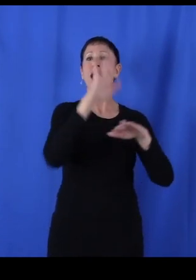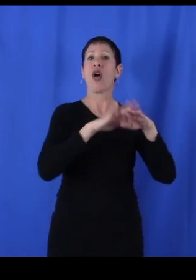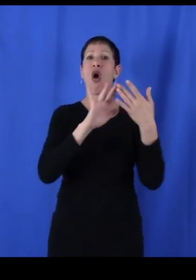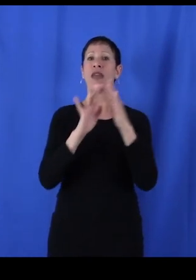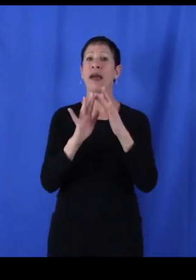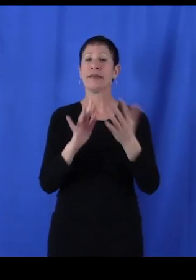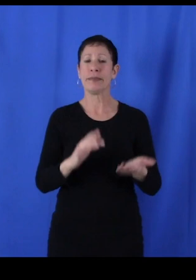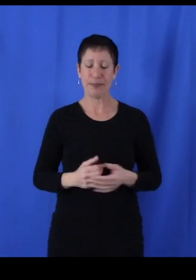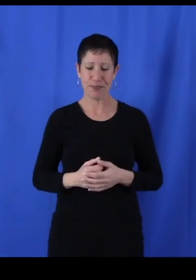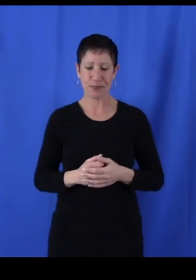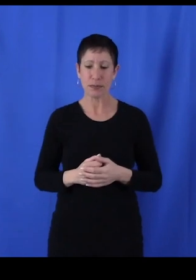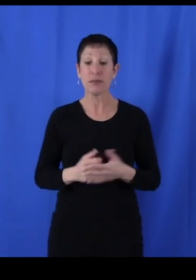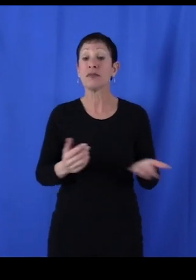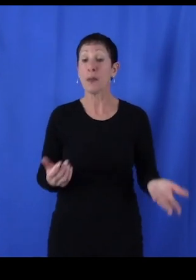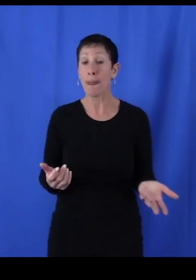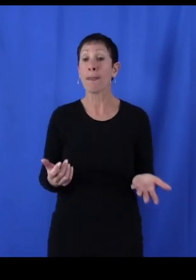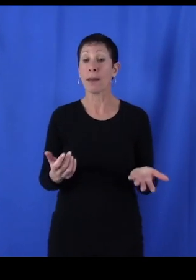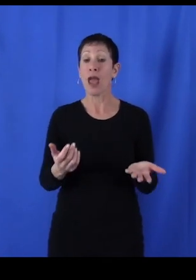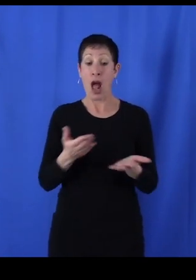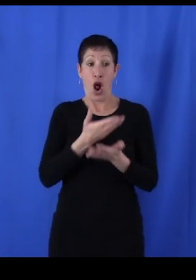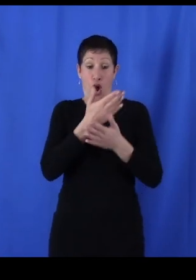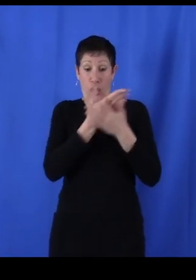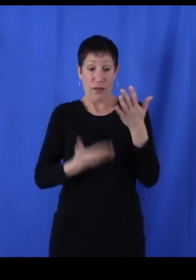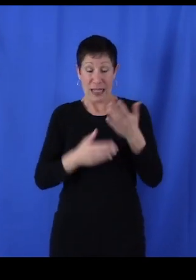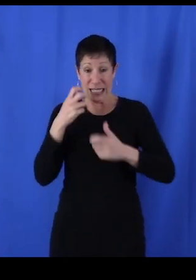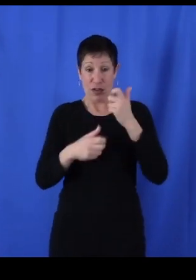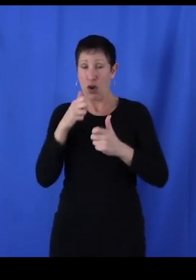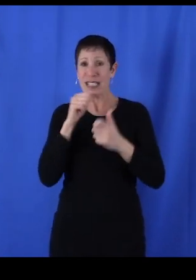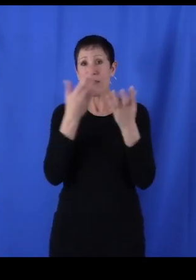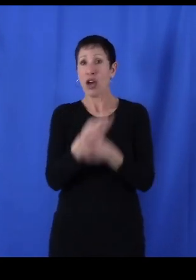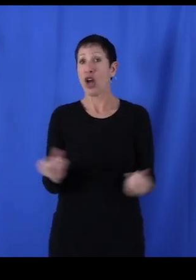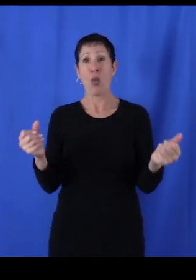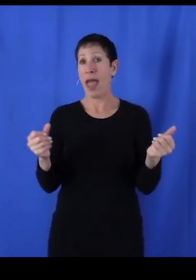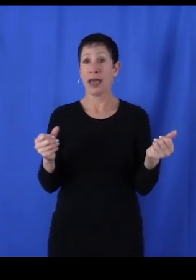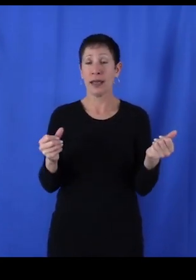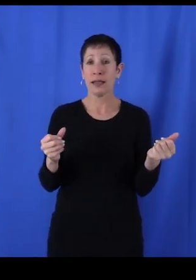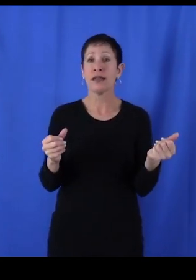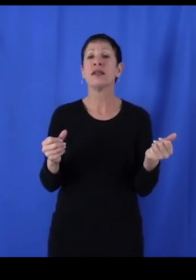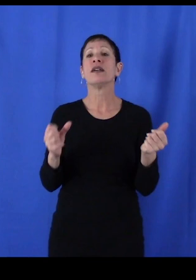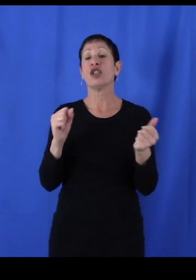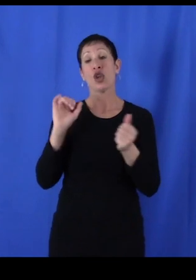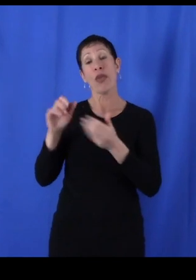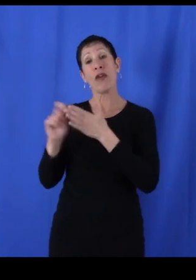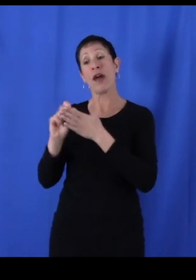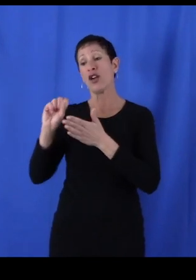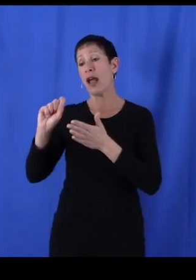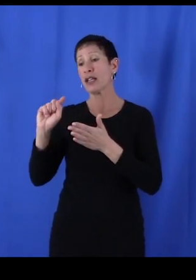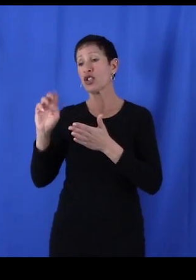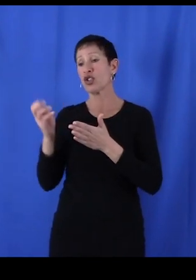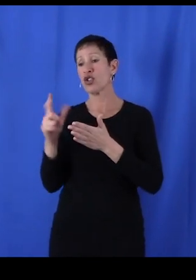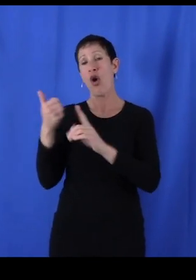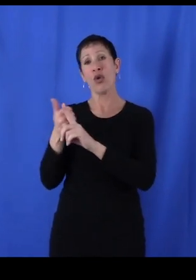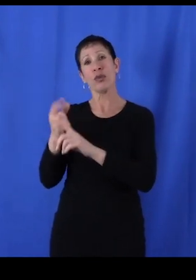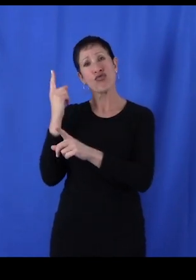These difficulties haven't gone away. So Stoll was right without being right. But